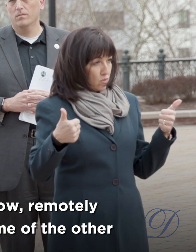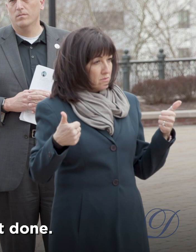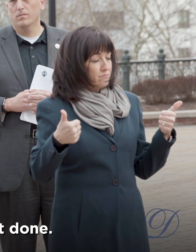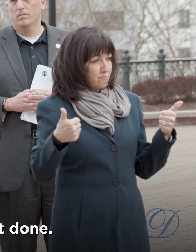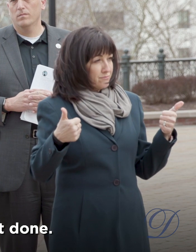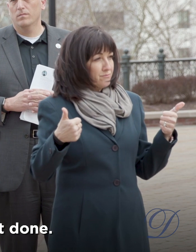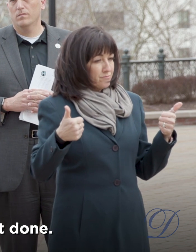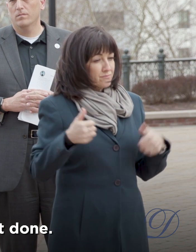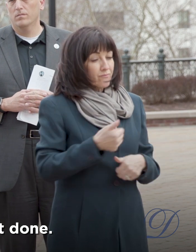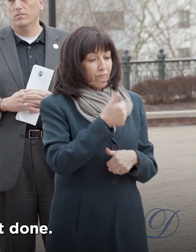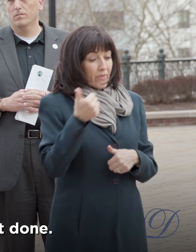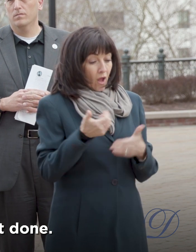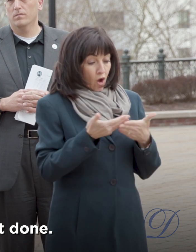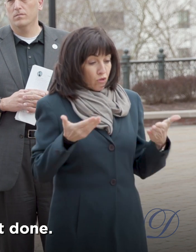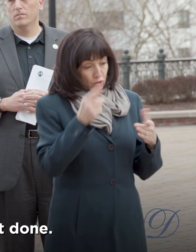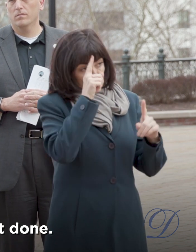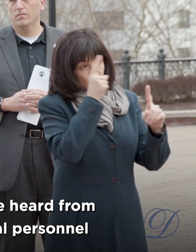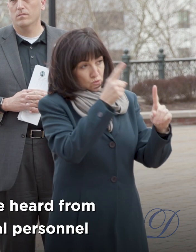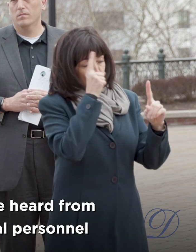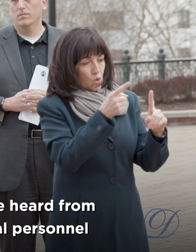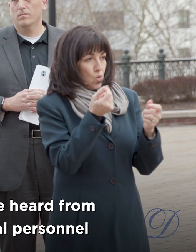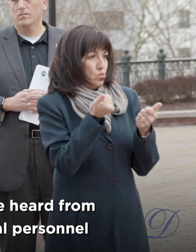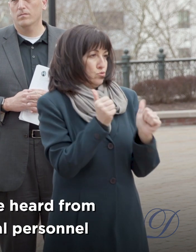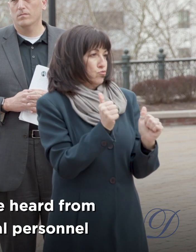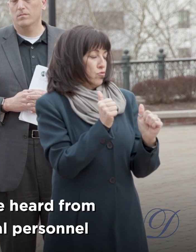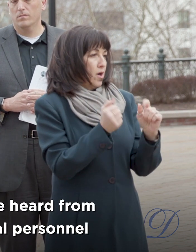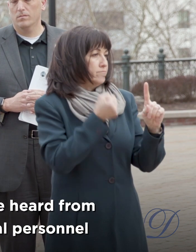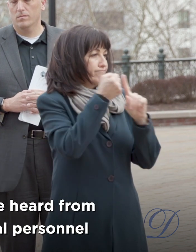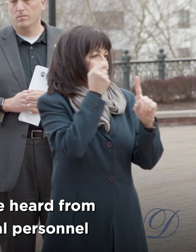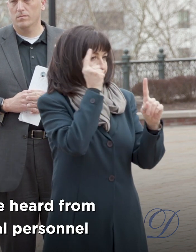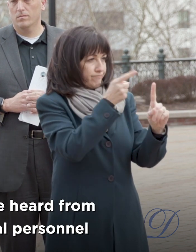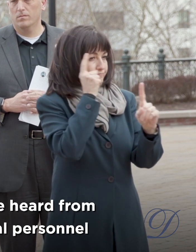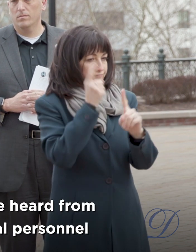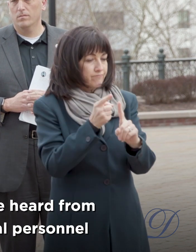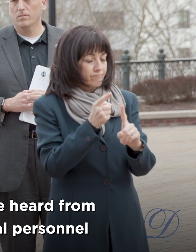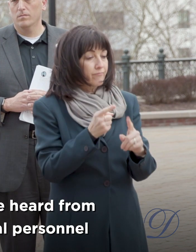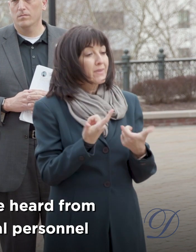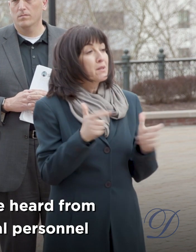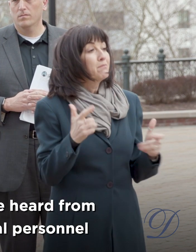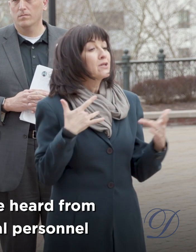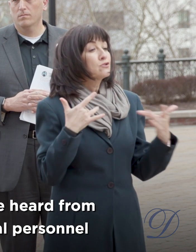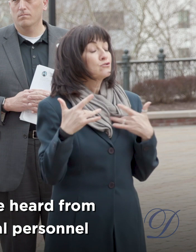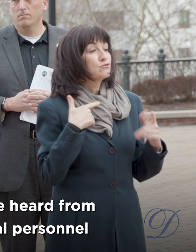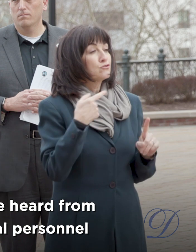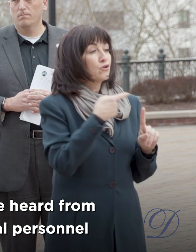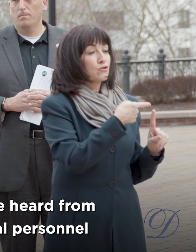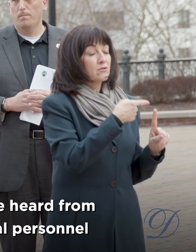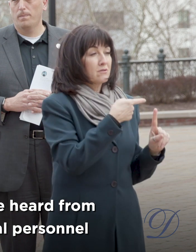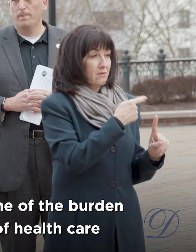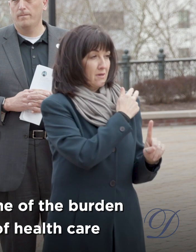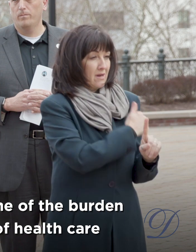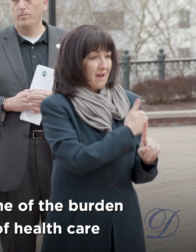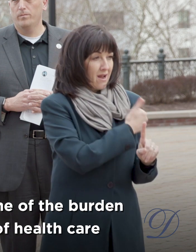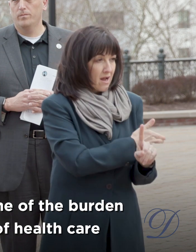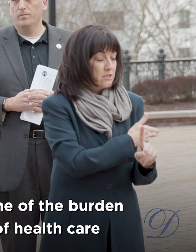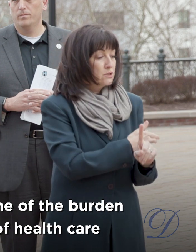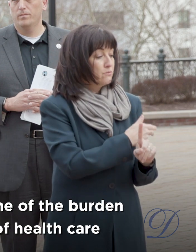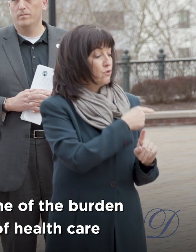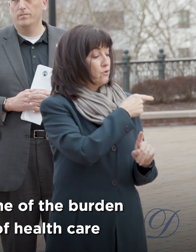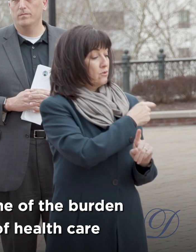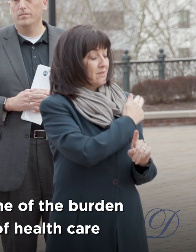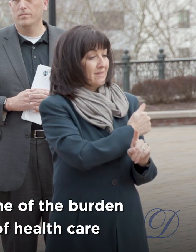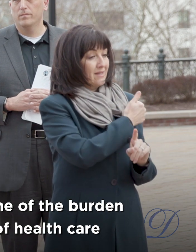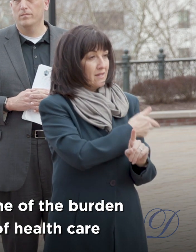other things that we need to get done. One of the big issues that we've heard from the hospitals is getting hospital personnel or personnel